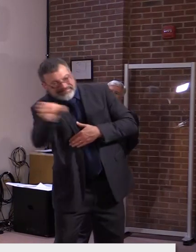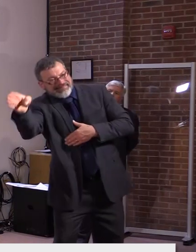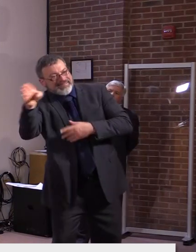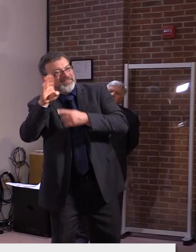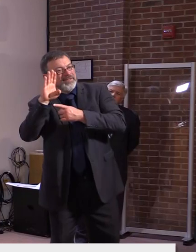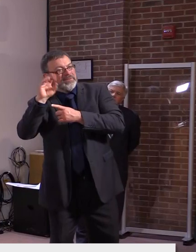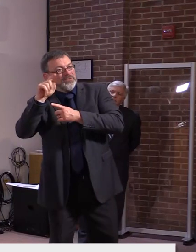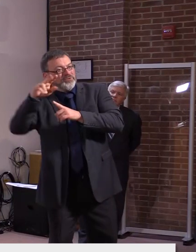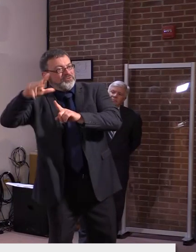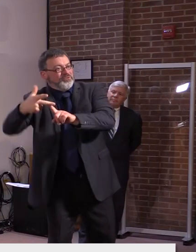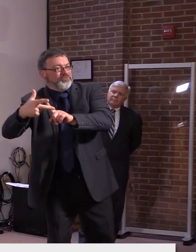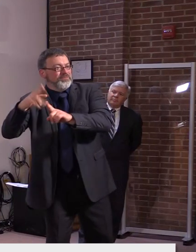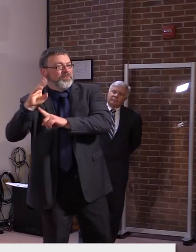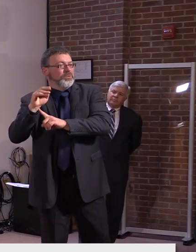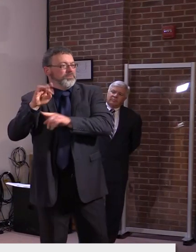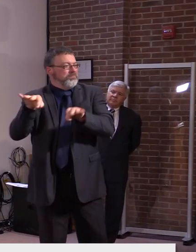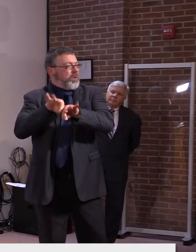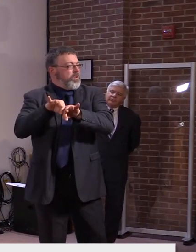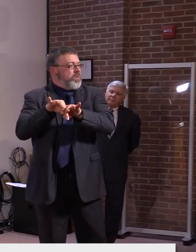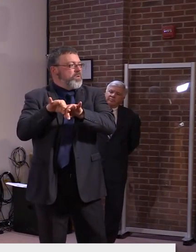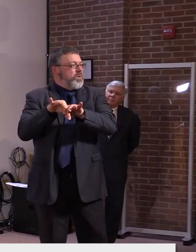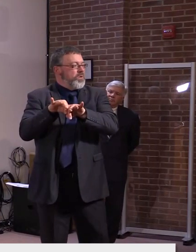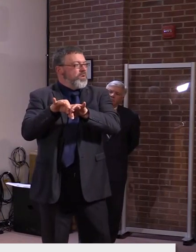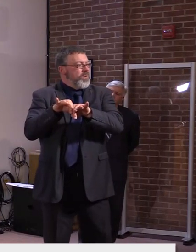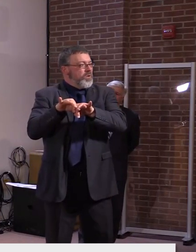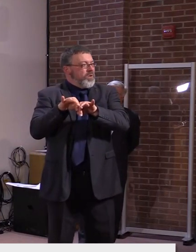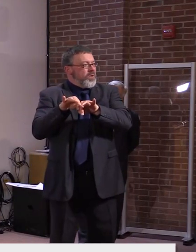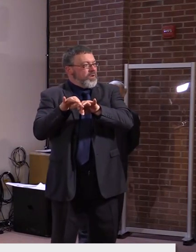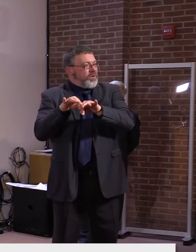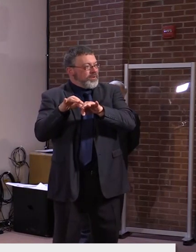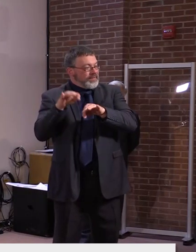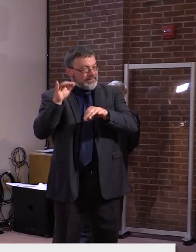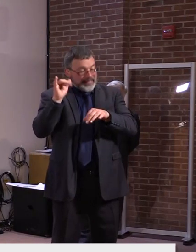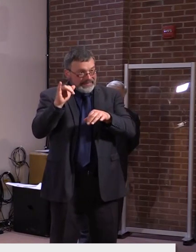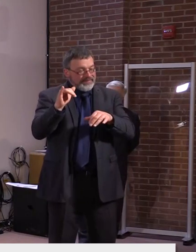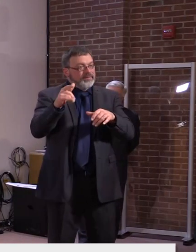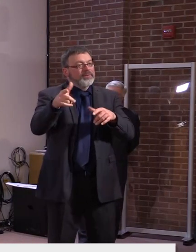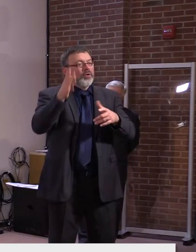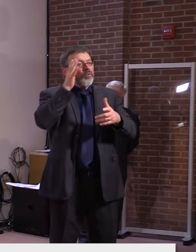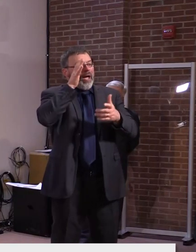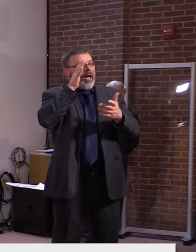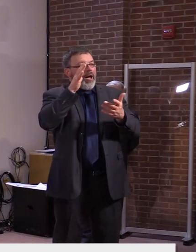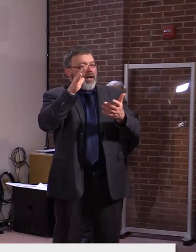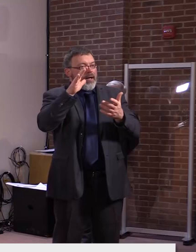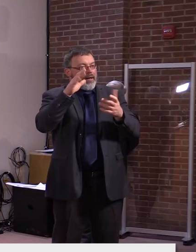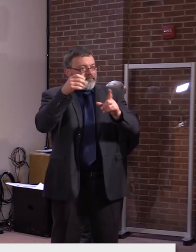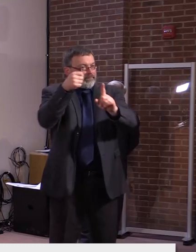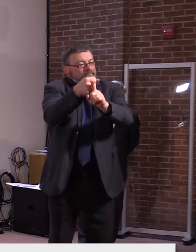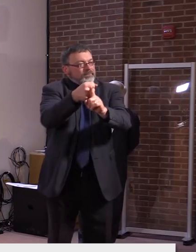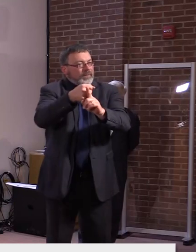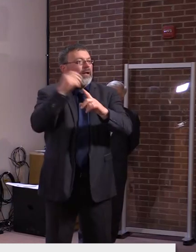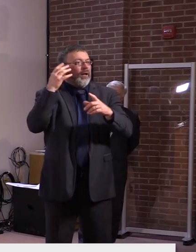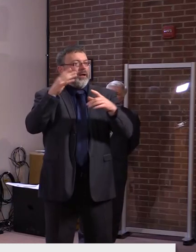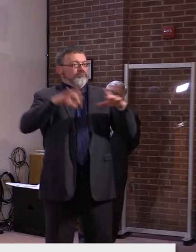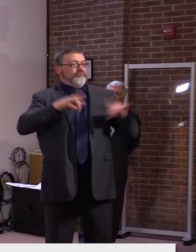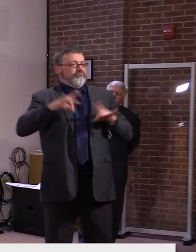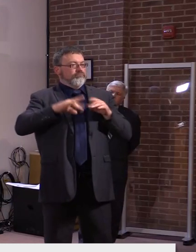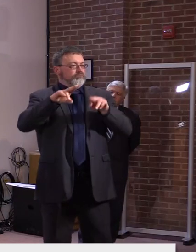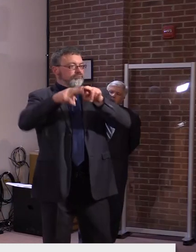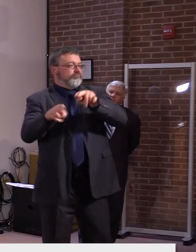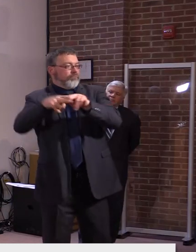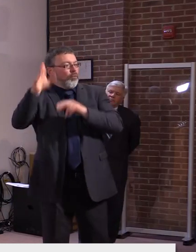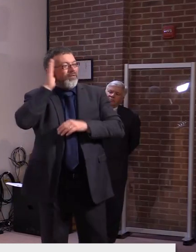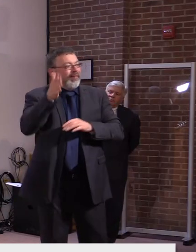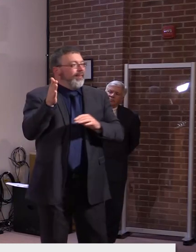see return of some case numbers. But we're not seeing the number of